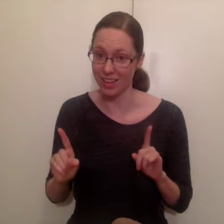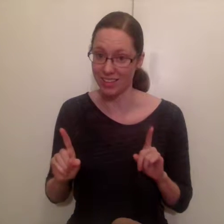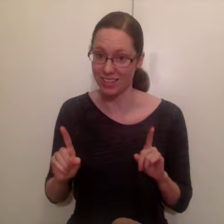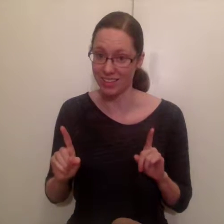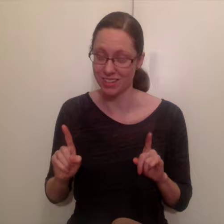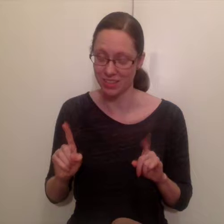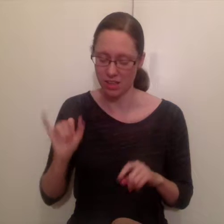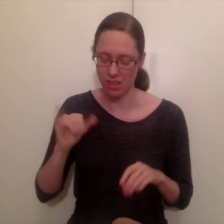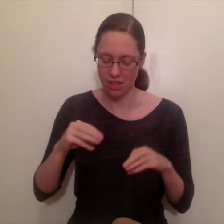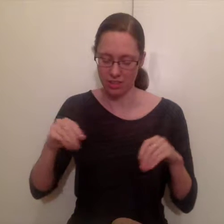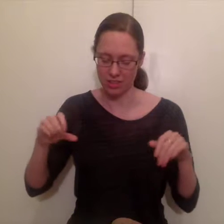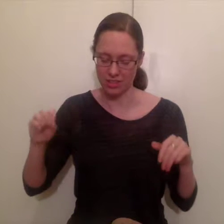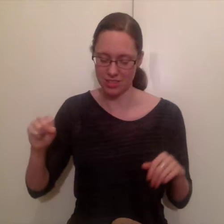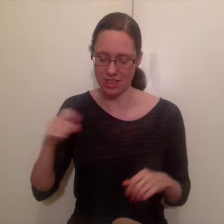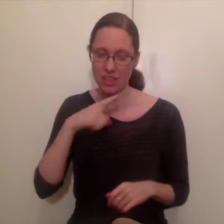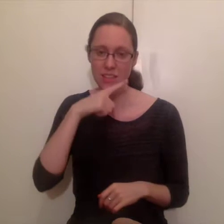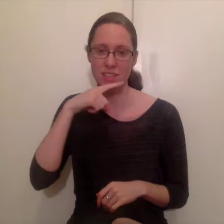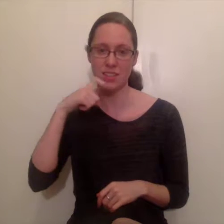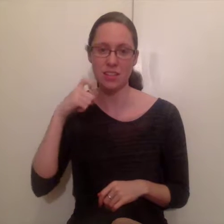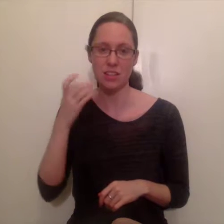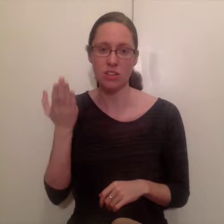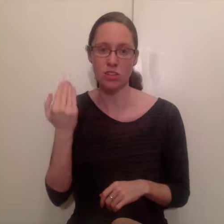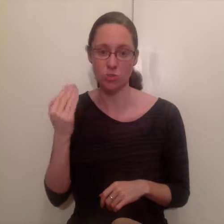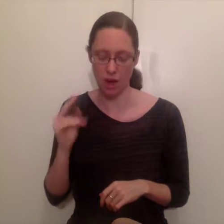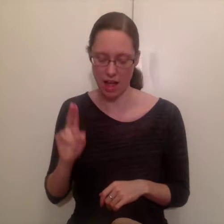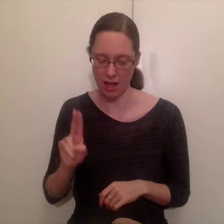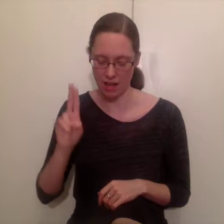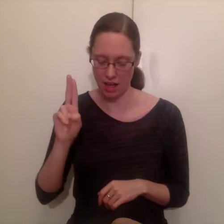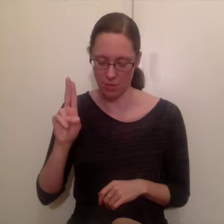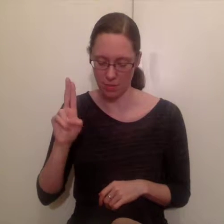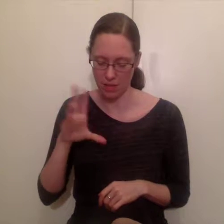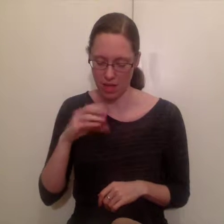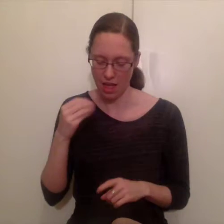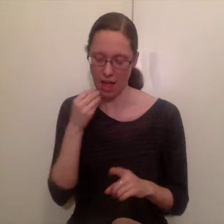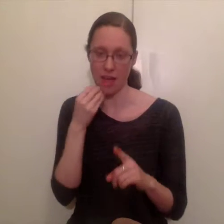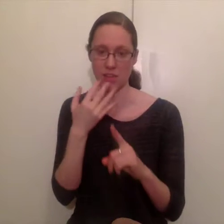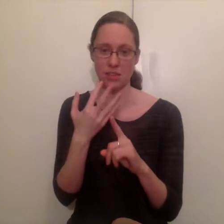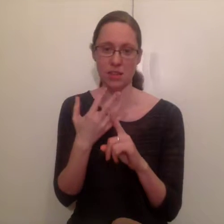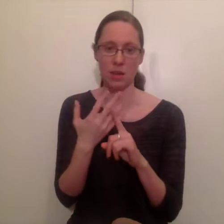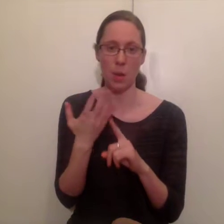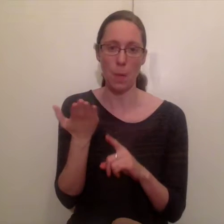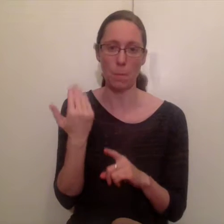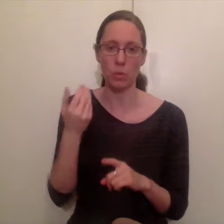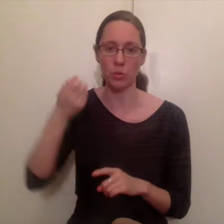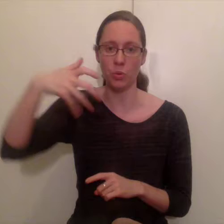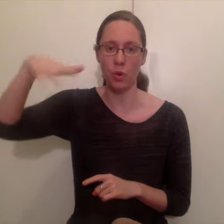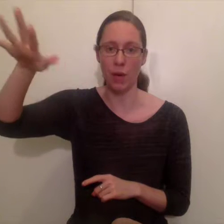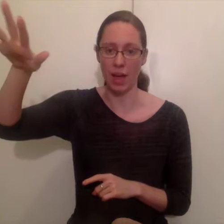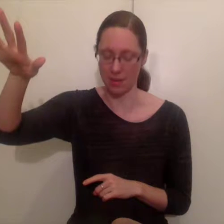but the seeds dried up and blew away.